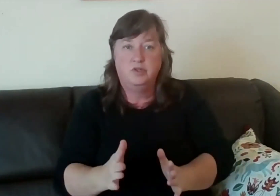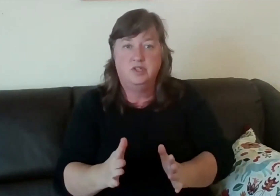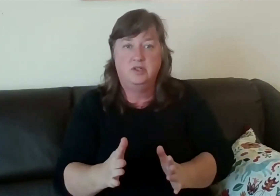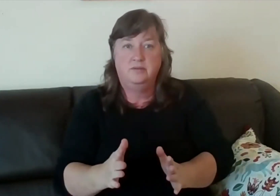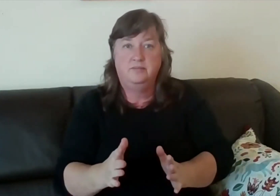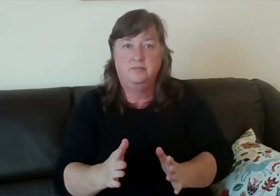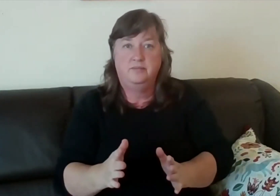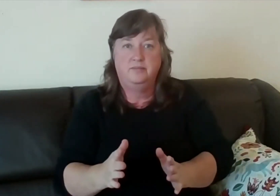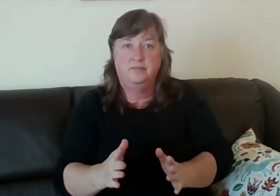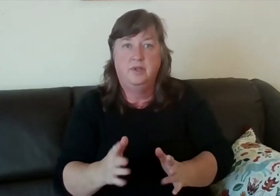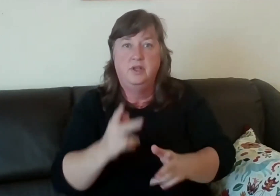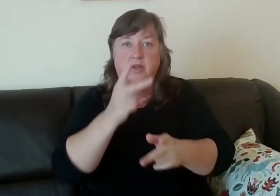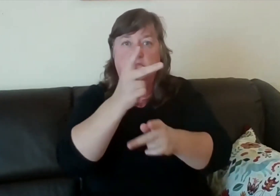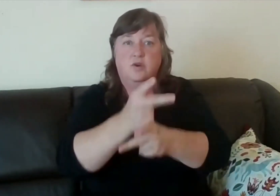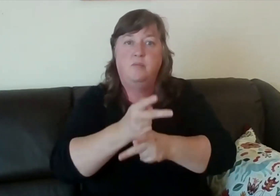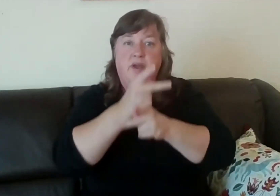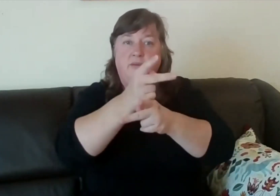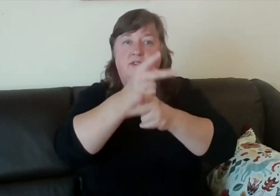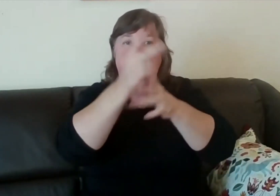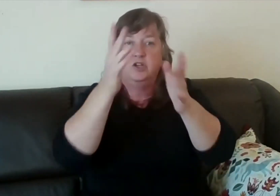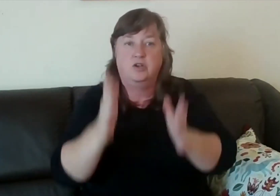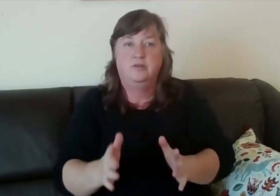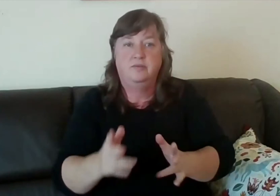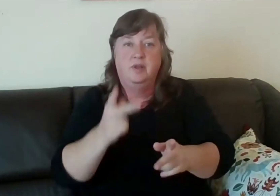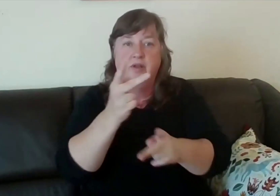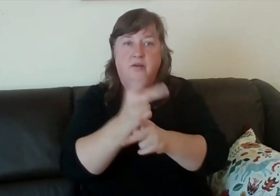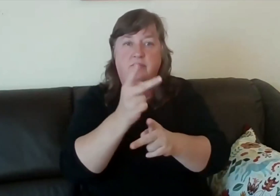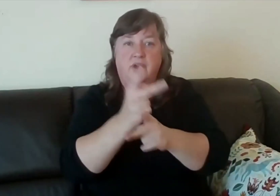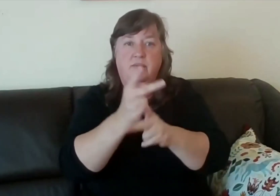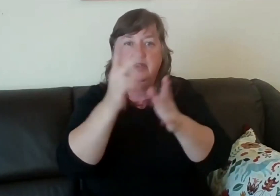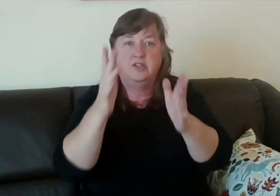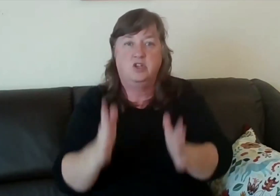person. So a babysitter,